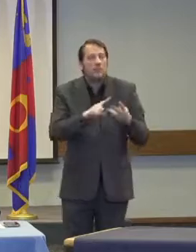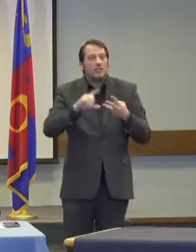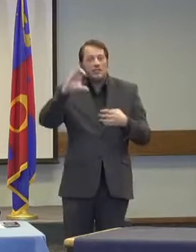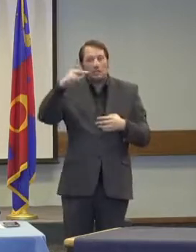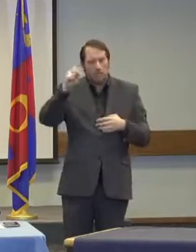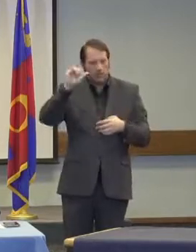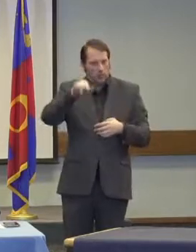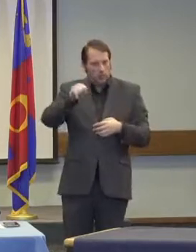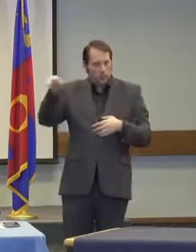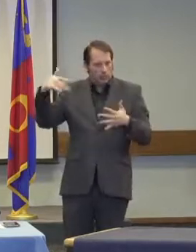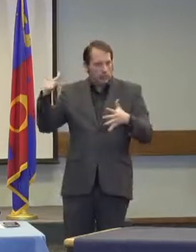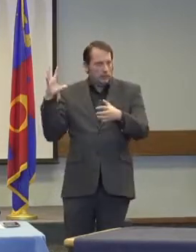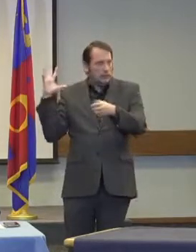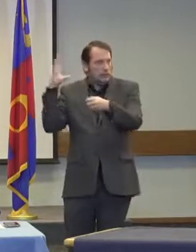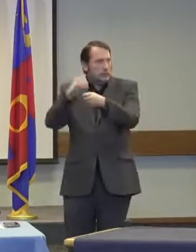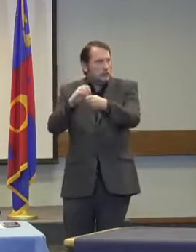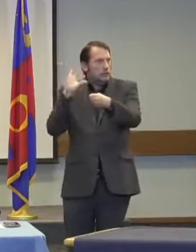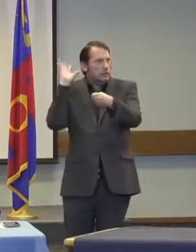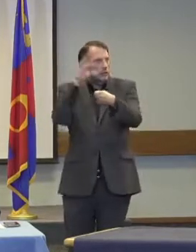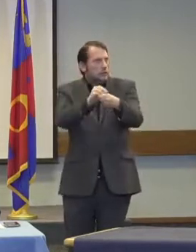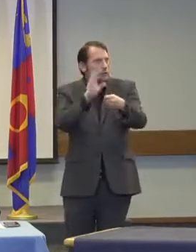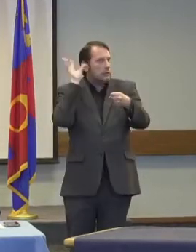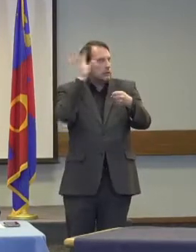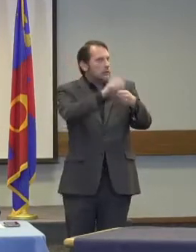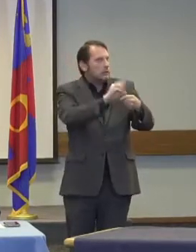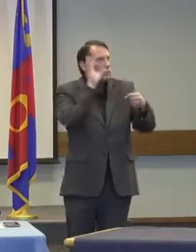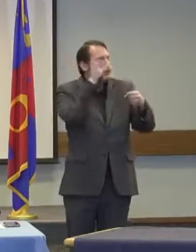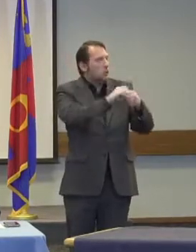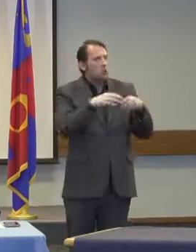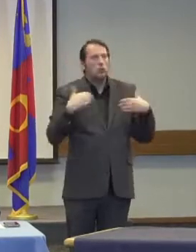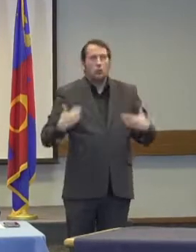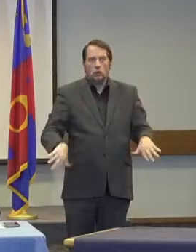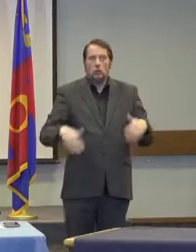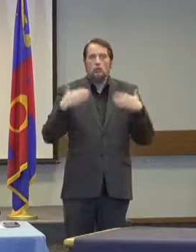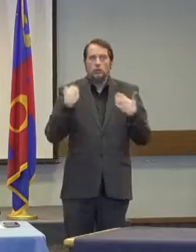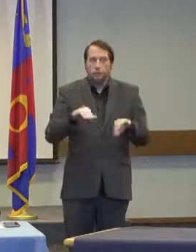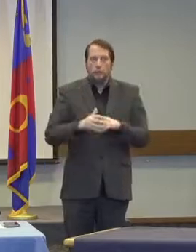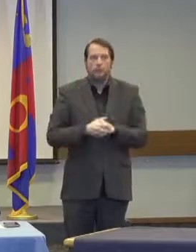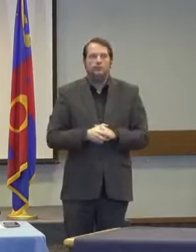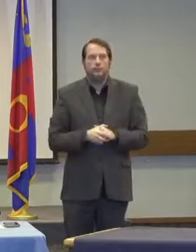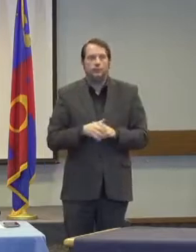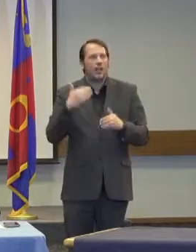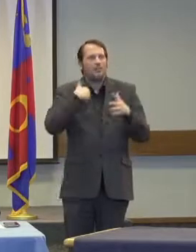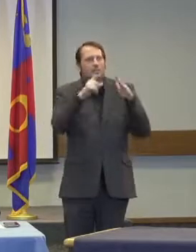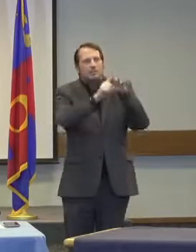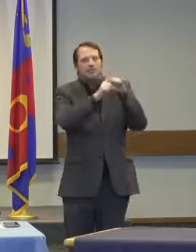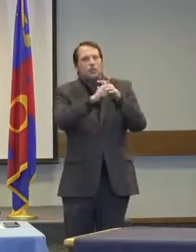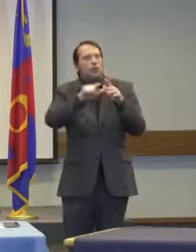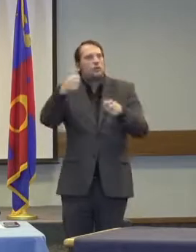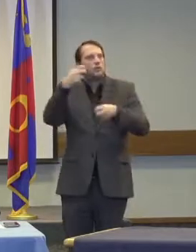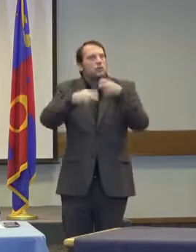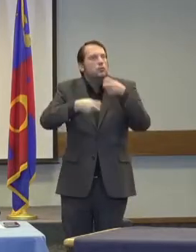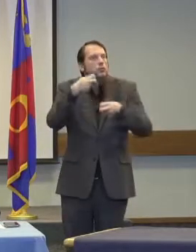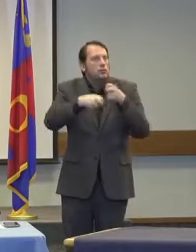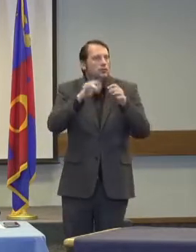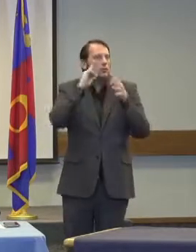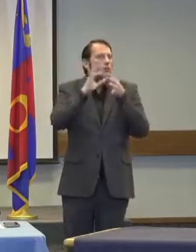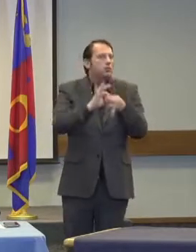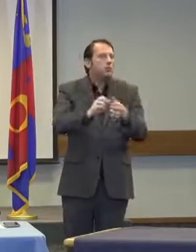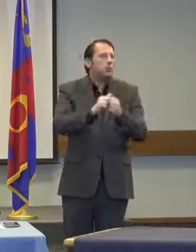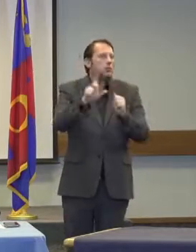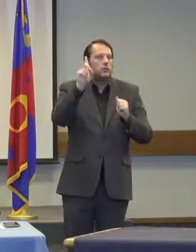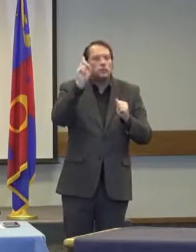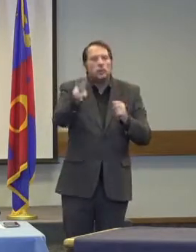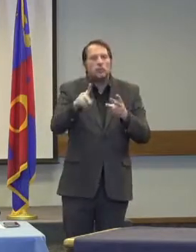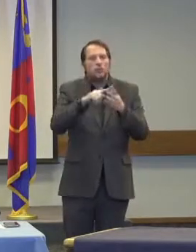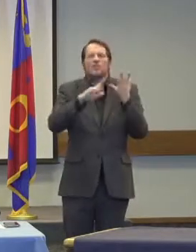services issue, our people are going out. If there's a domestic violence issue, our people are going out. So a lot of people in the county government still